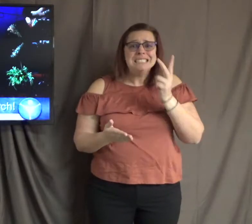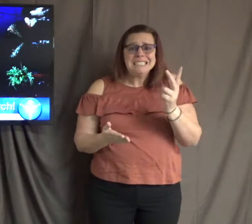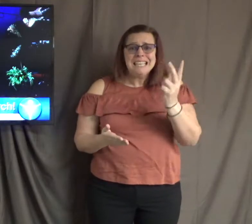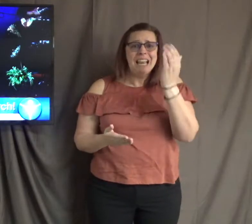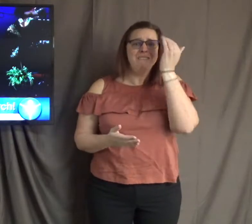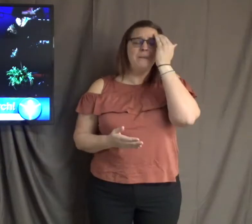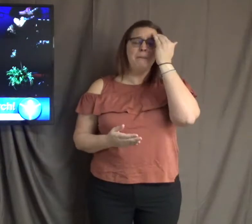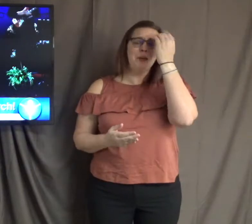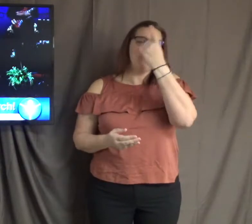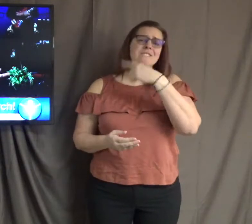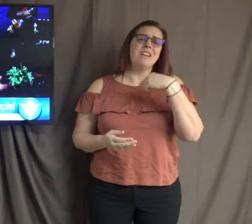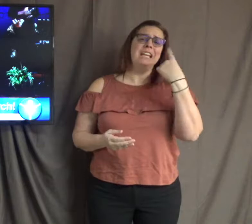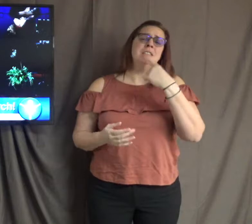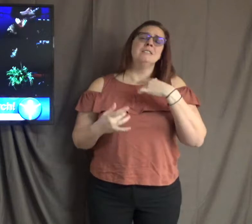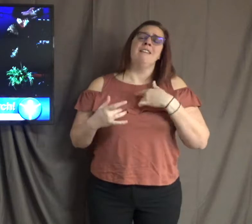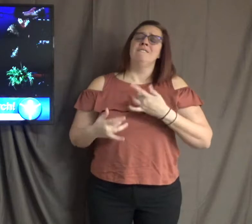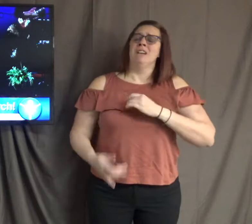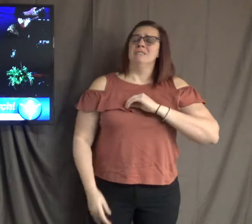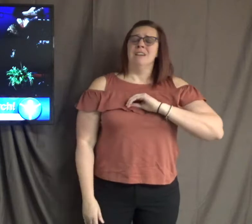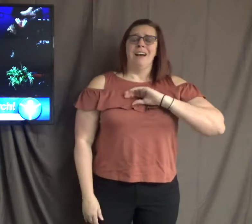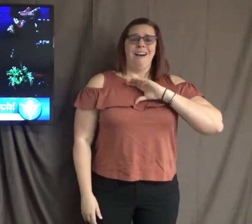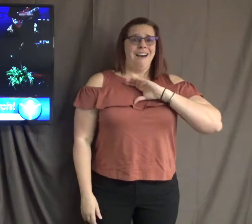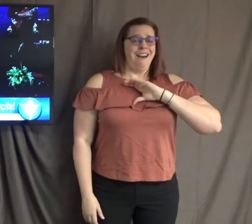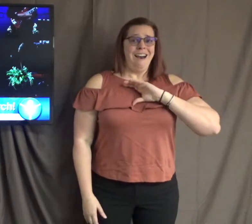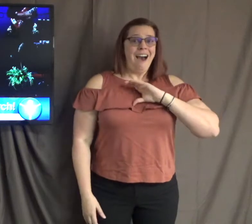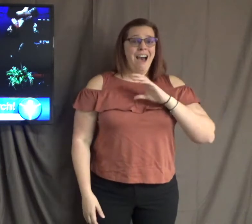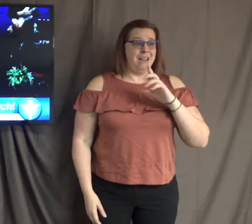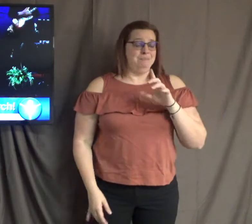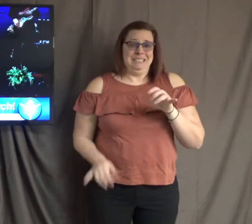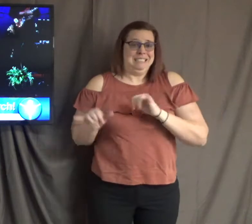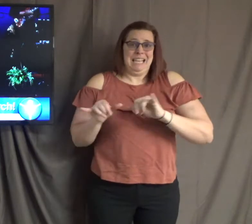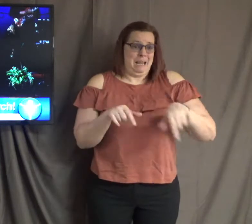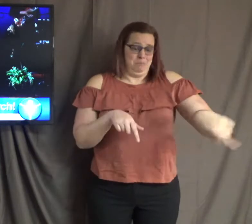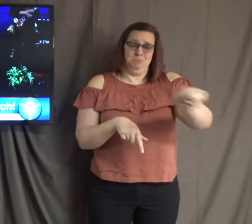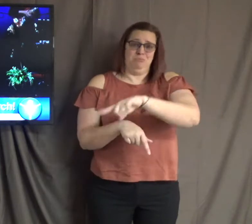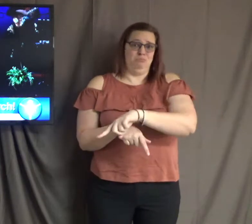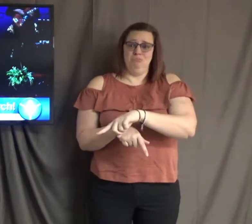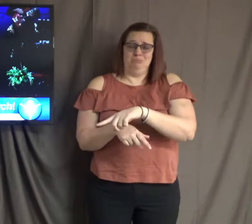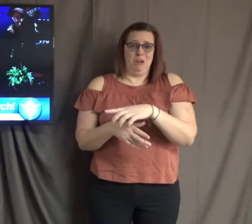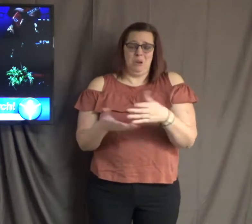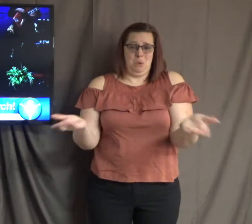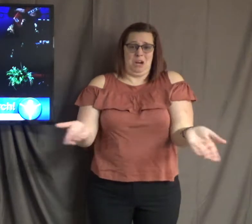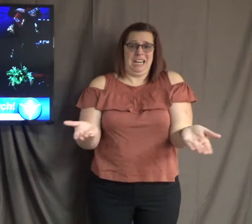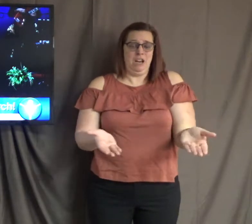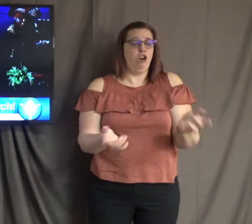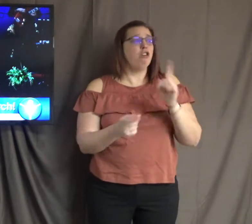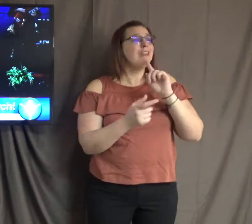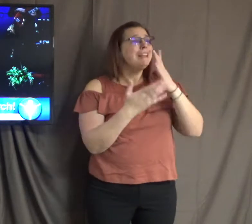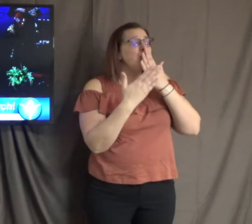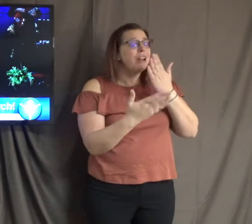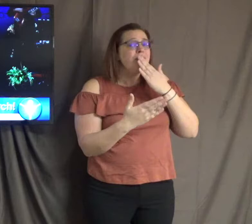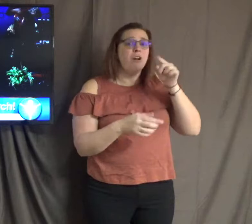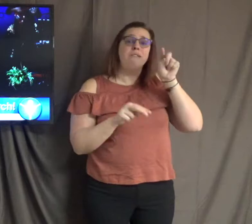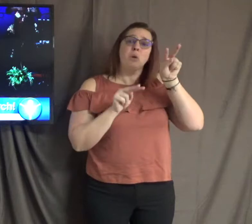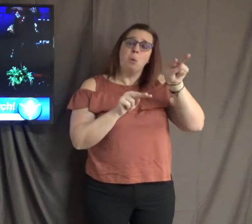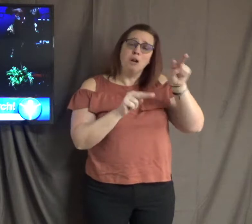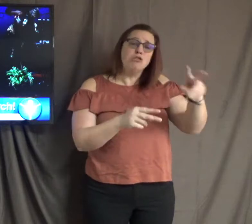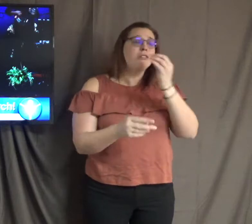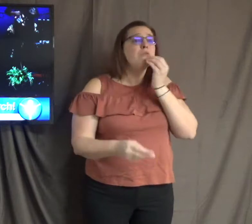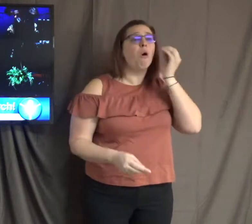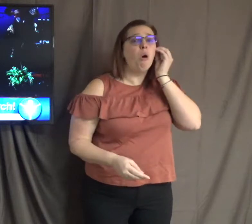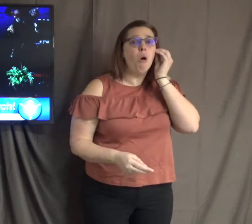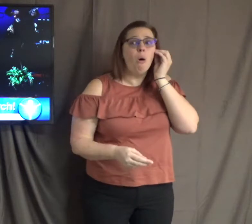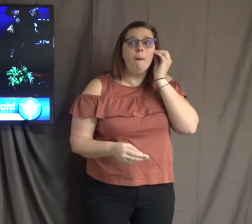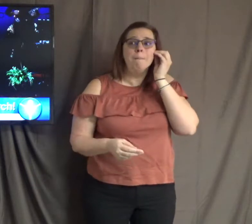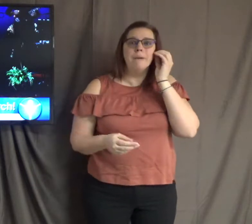just uplifts my heart, as I'm sure it does for the people in the room. So grateful those who are watching at home or in the car. Drive safely wherever you're